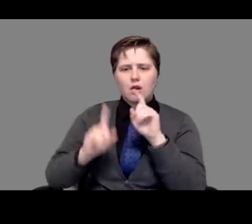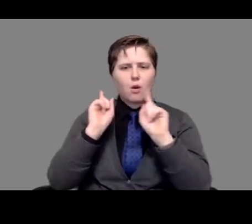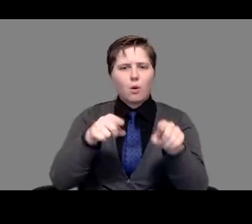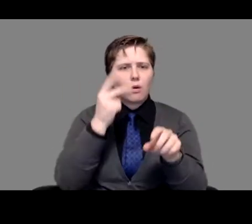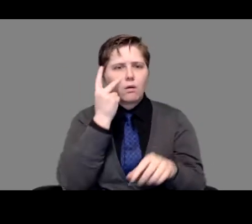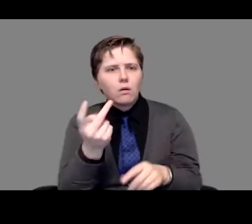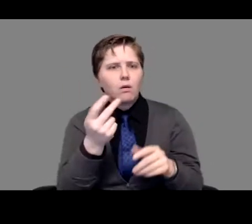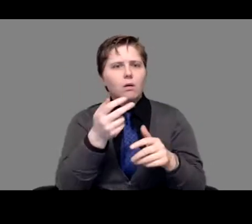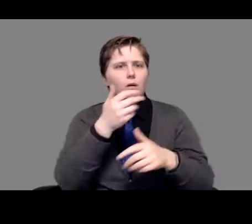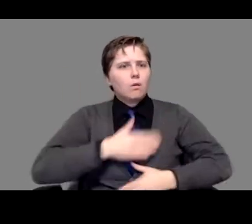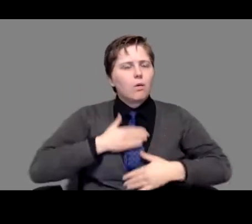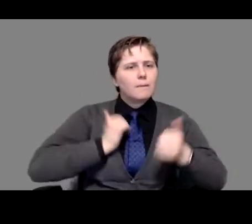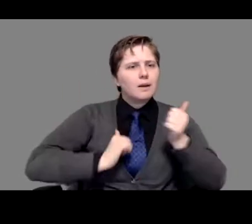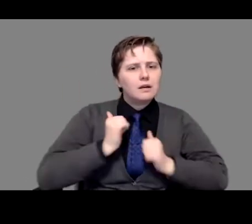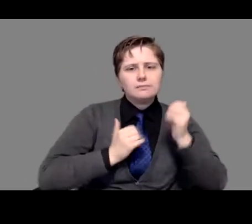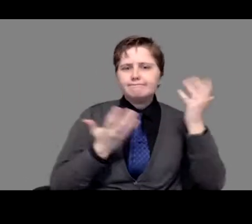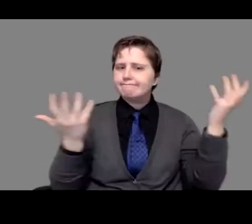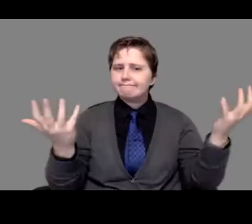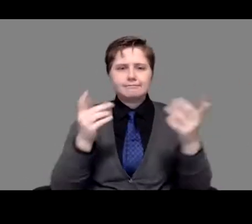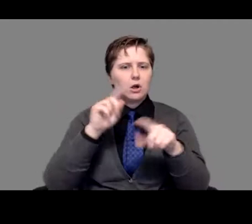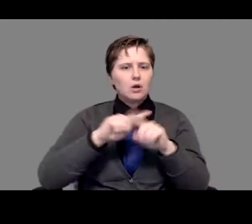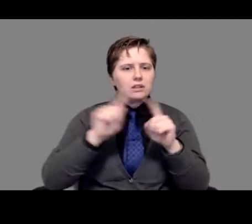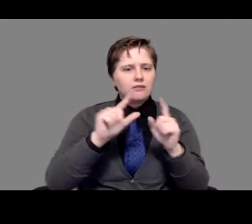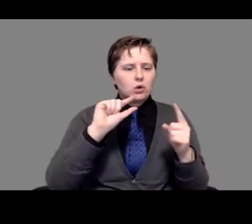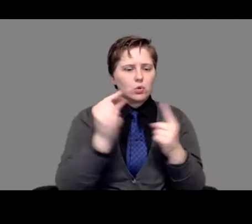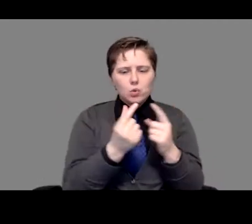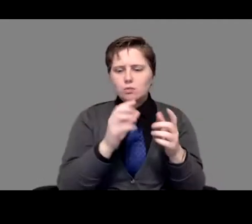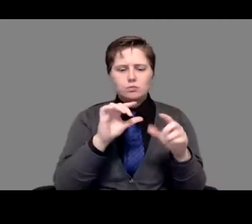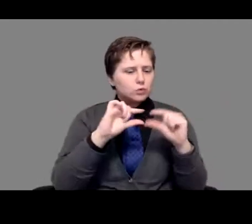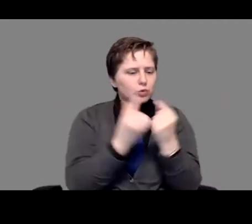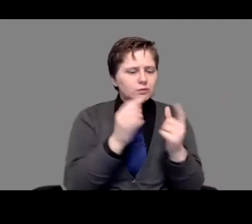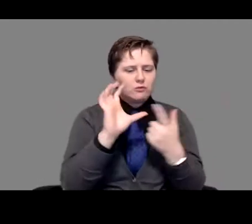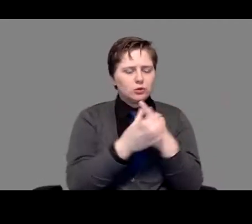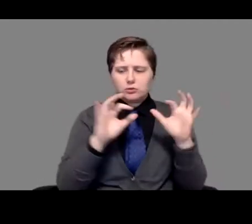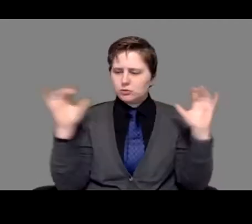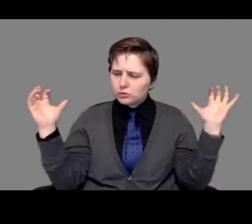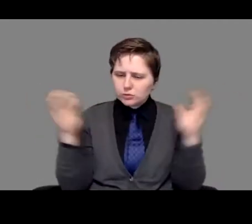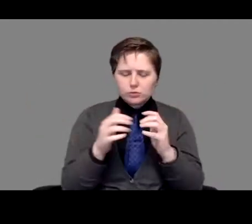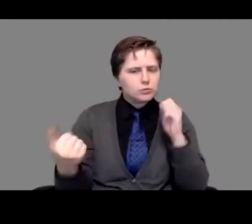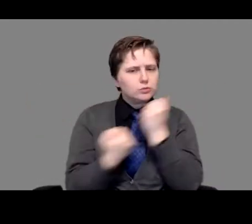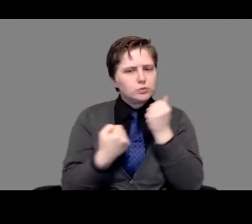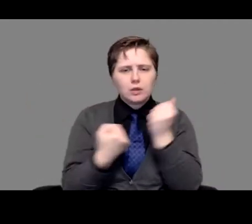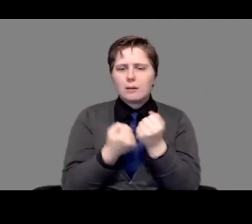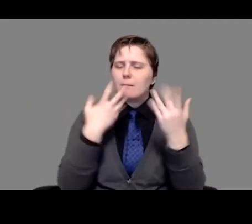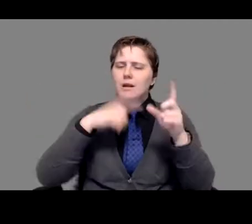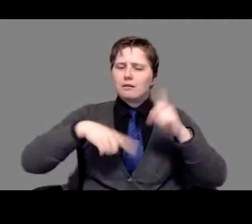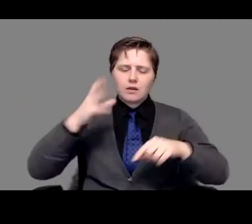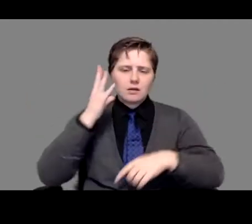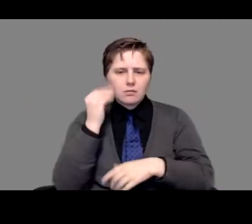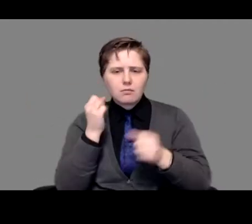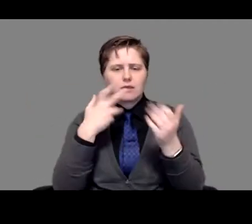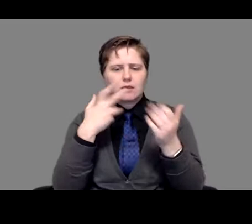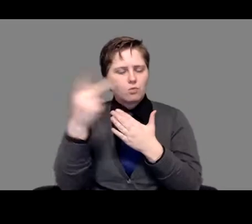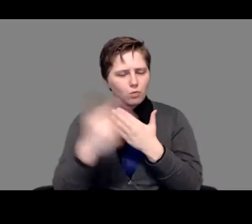or performance, but all of our cultural groups have really rallied. And there is a huge amount of experiences and programming